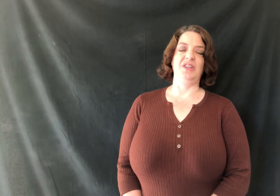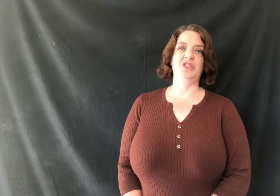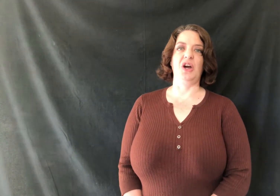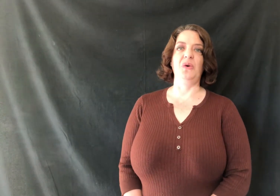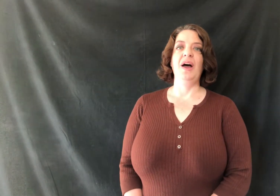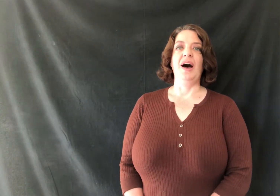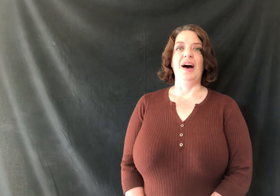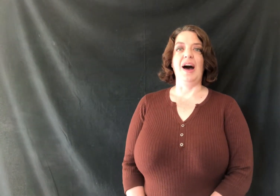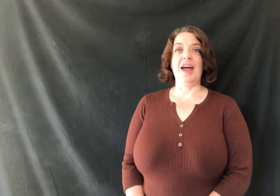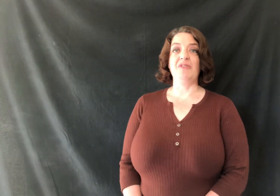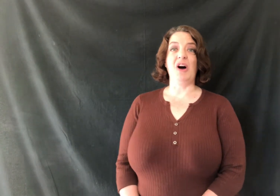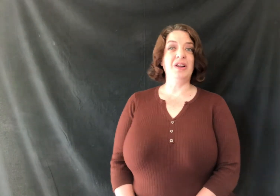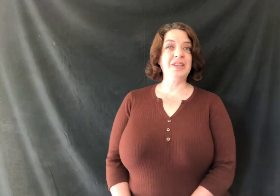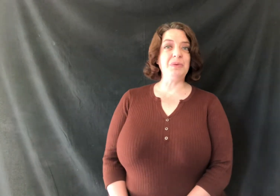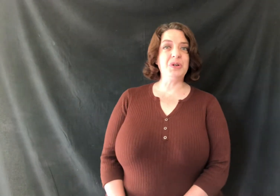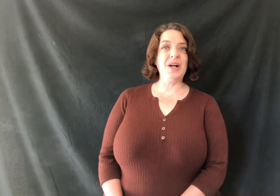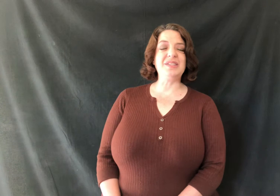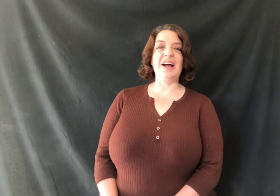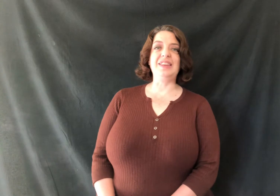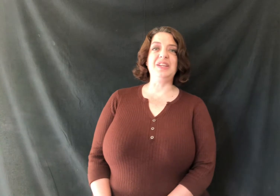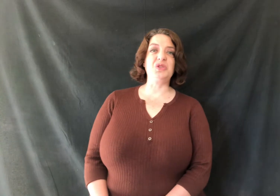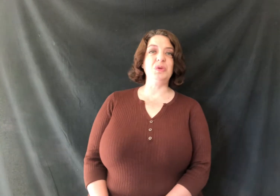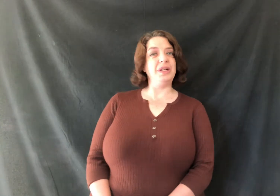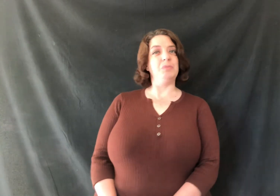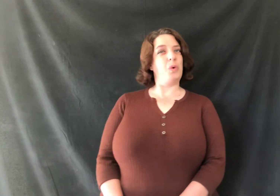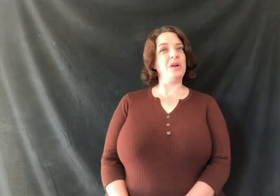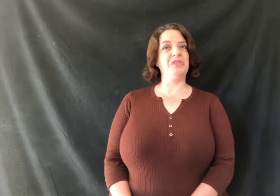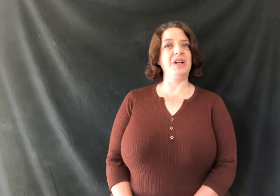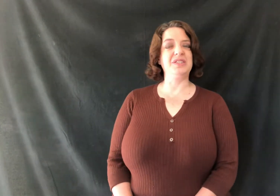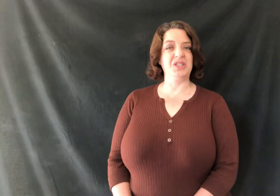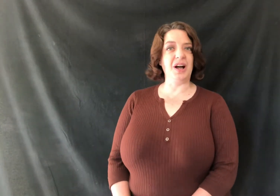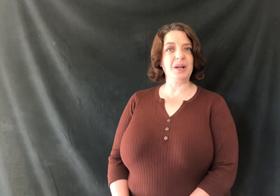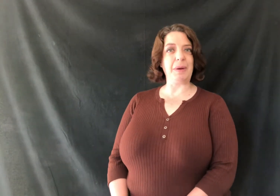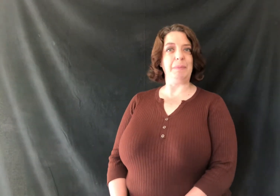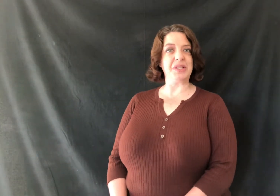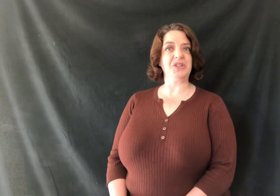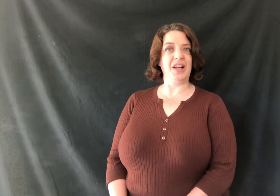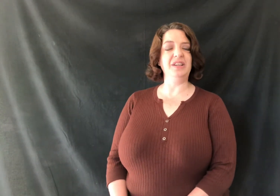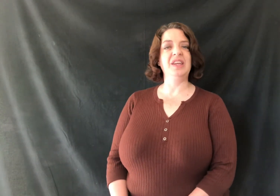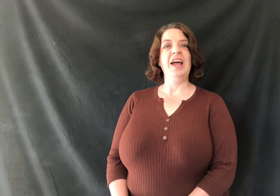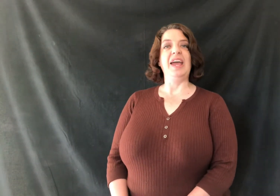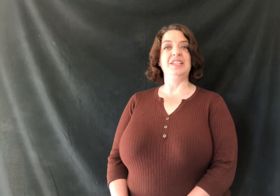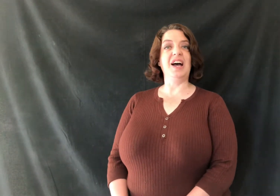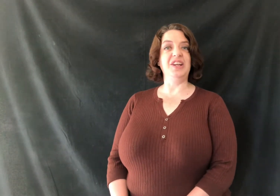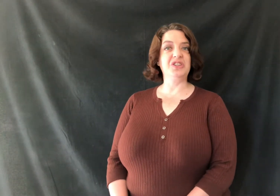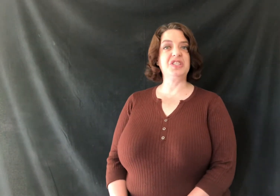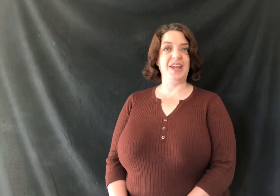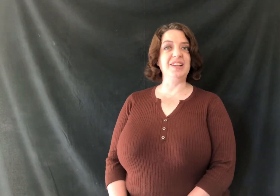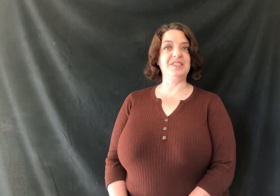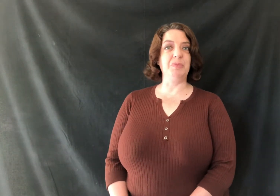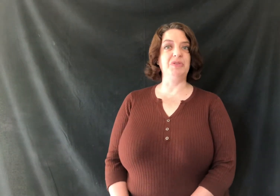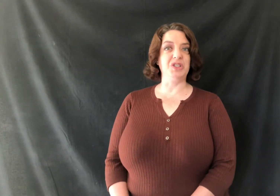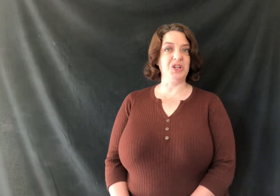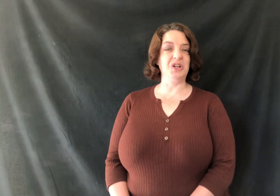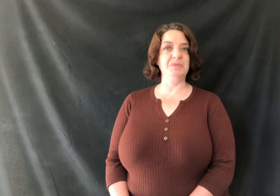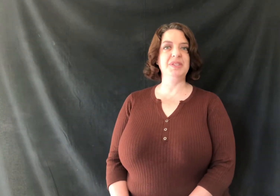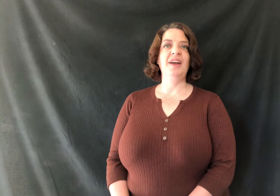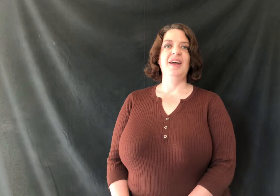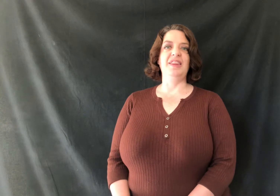So I have honored that request. I think it's really important for us to talk about mental health and to understand some of the terms